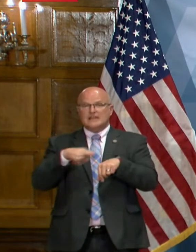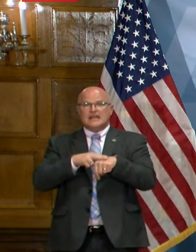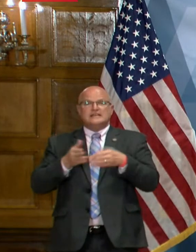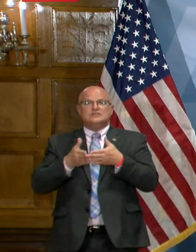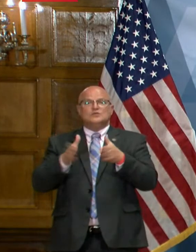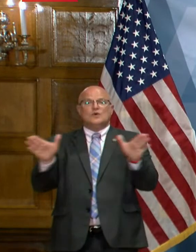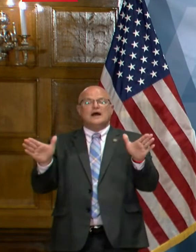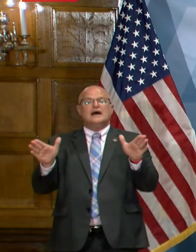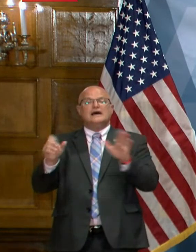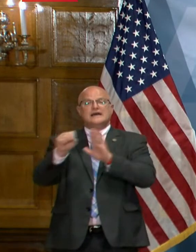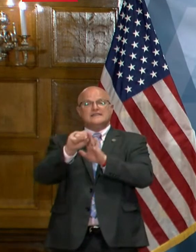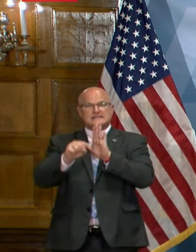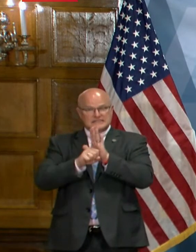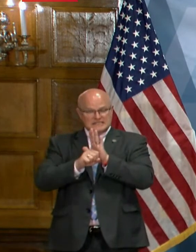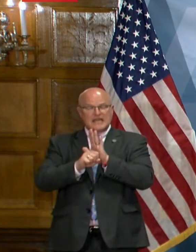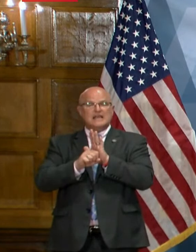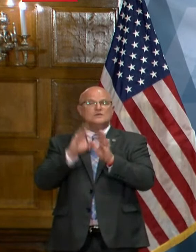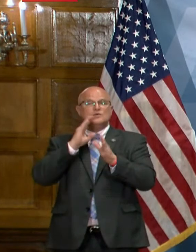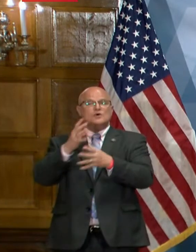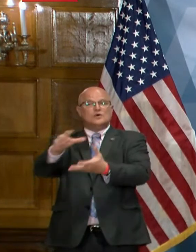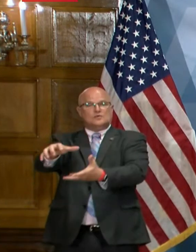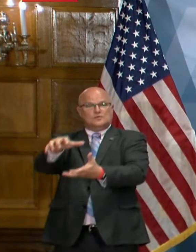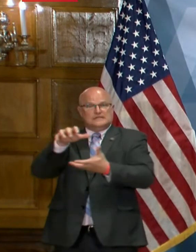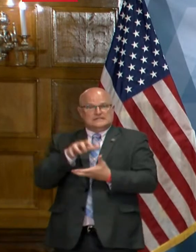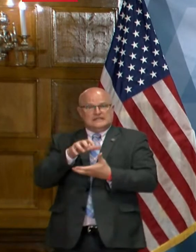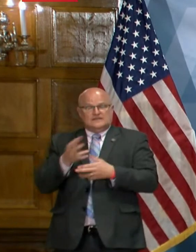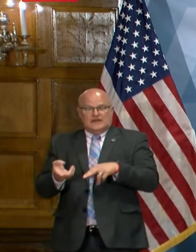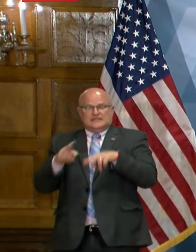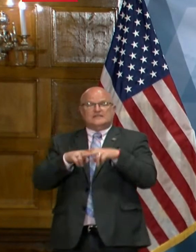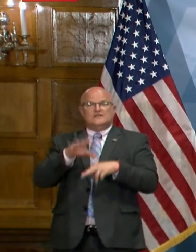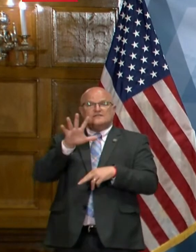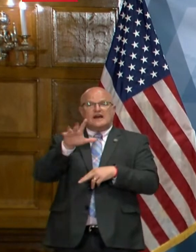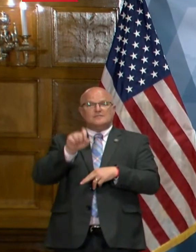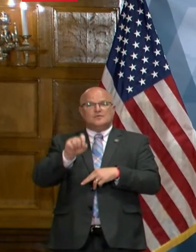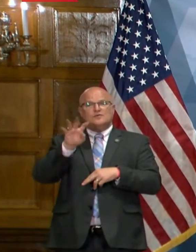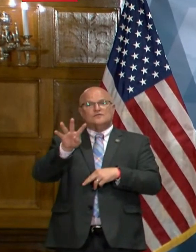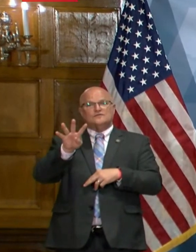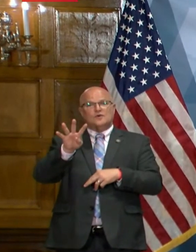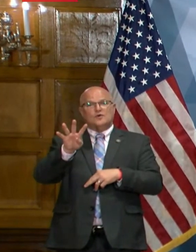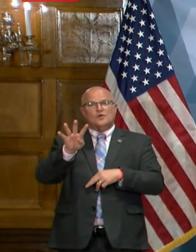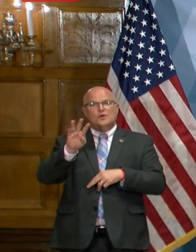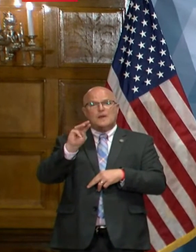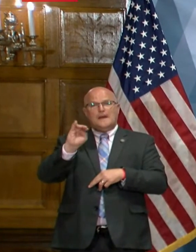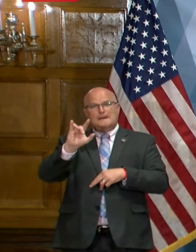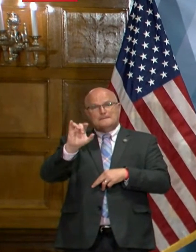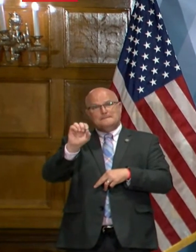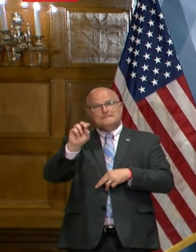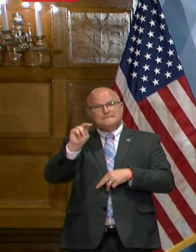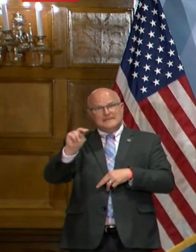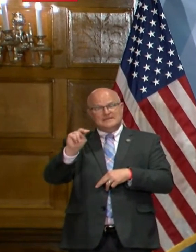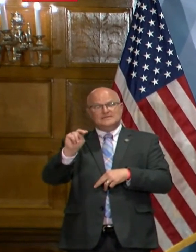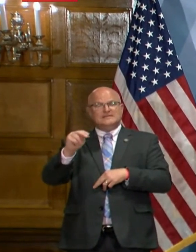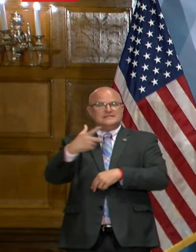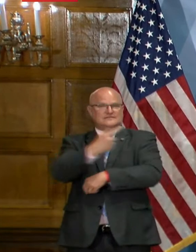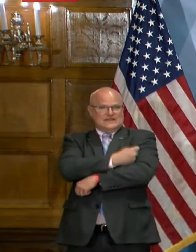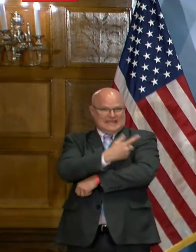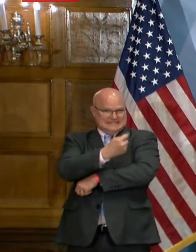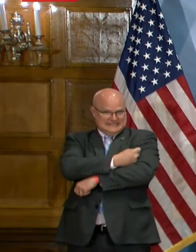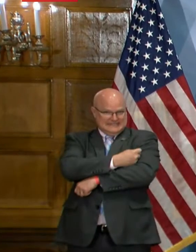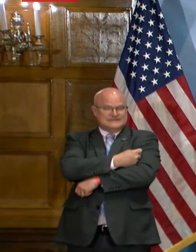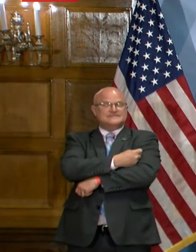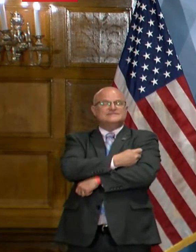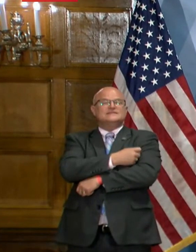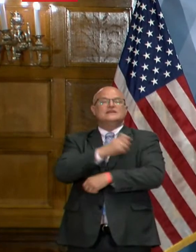the states and territories would be receiving an additional 5.4 million doses of